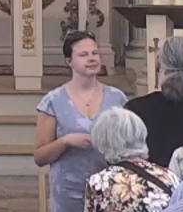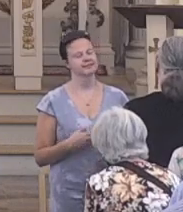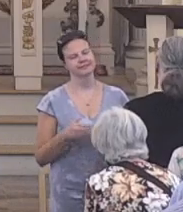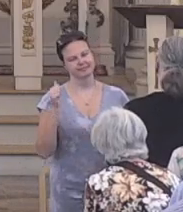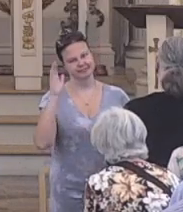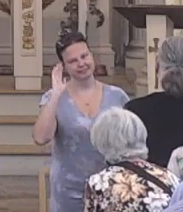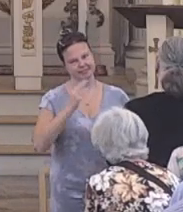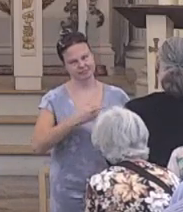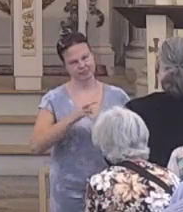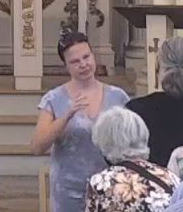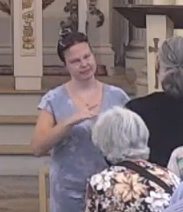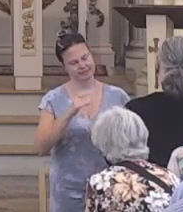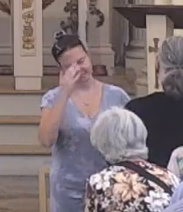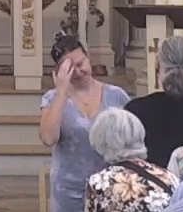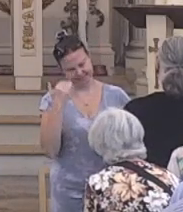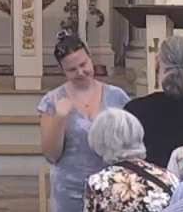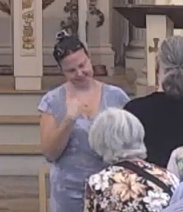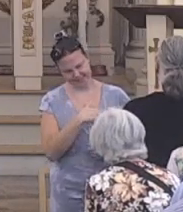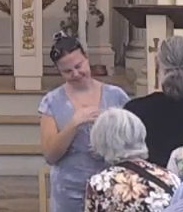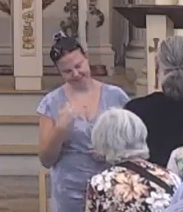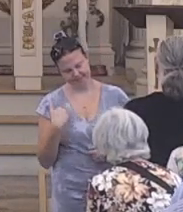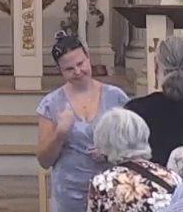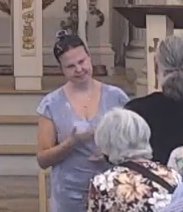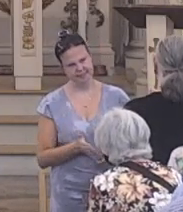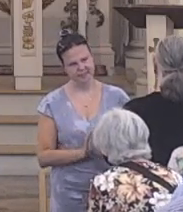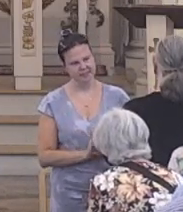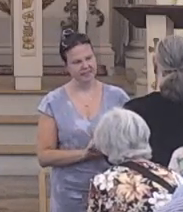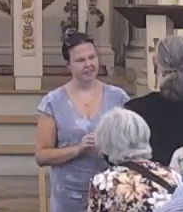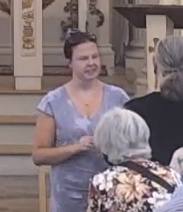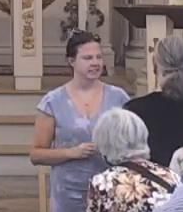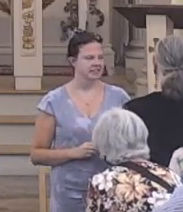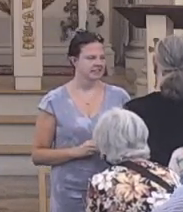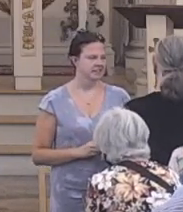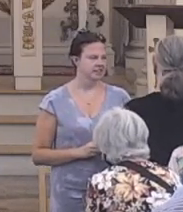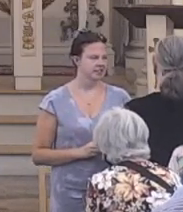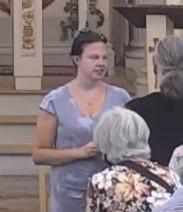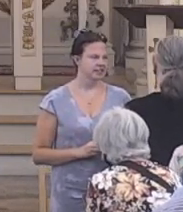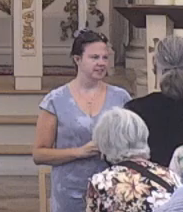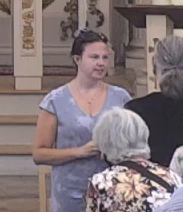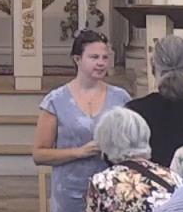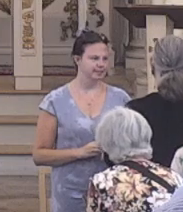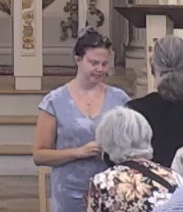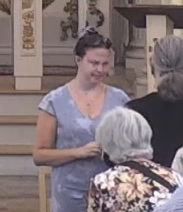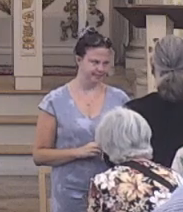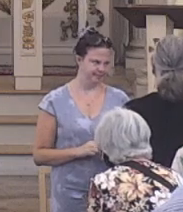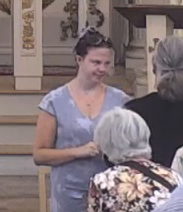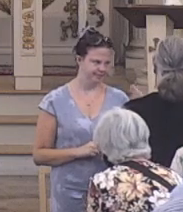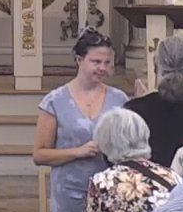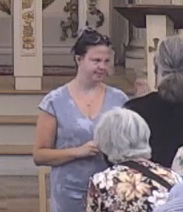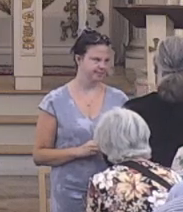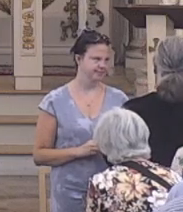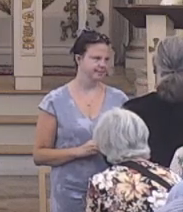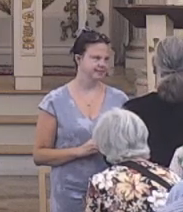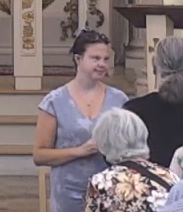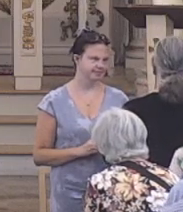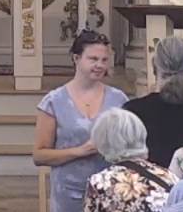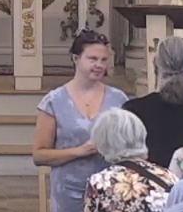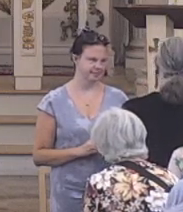May Almighty God bless you, the Father, and the Son, and the Holy Spirit.